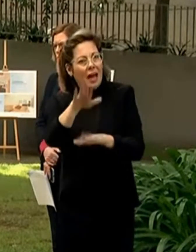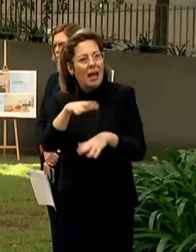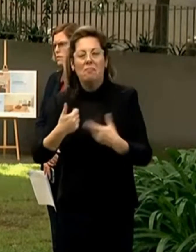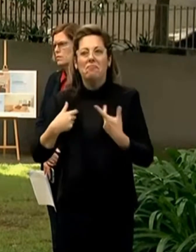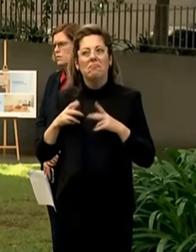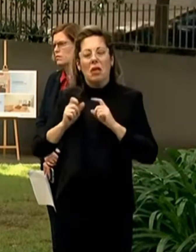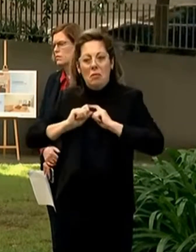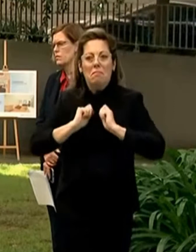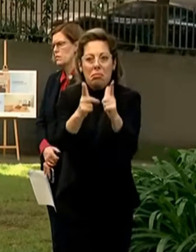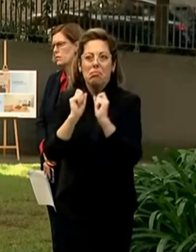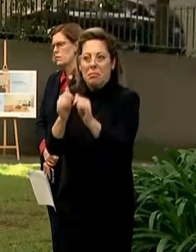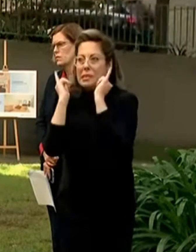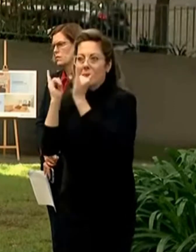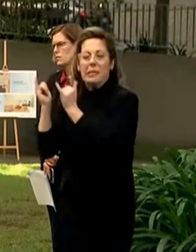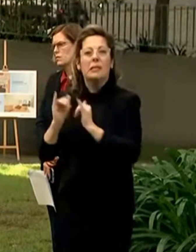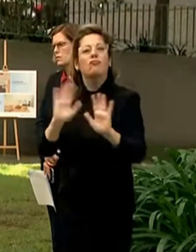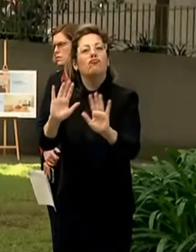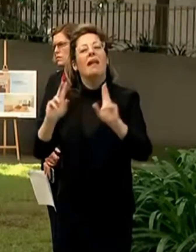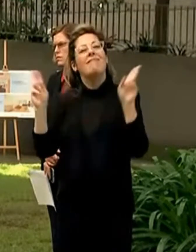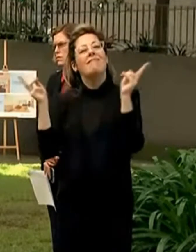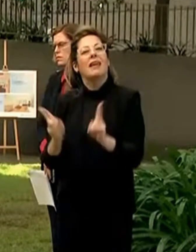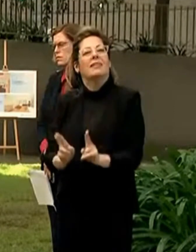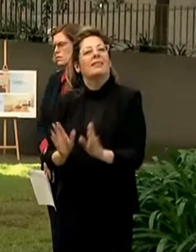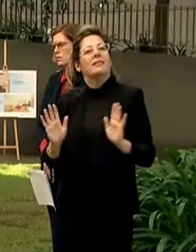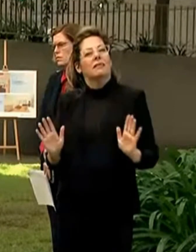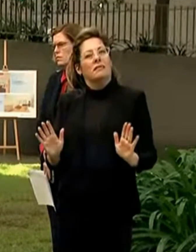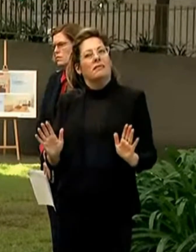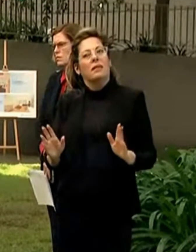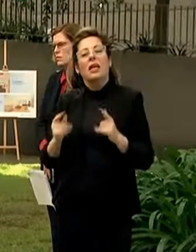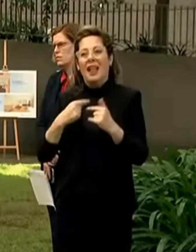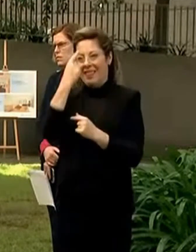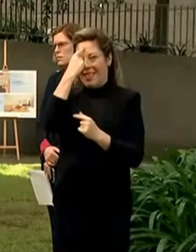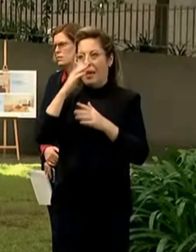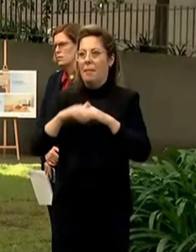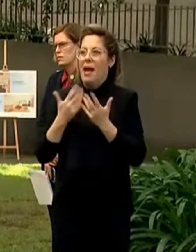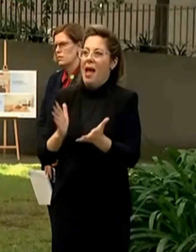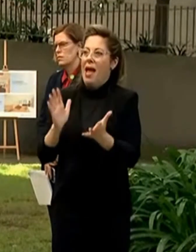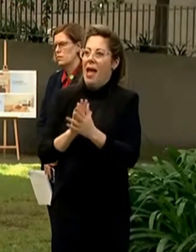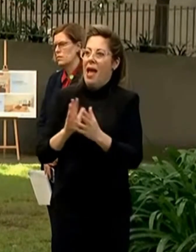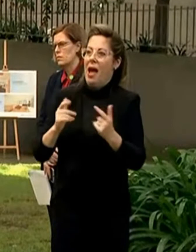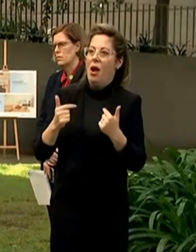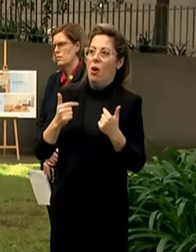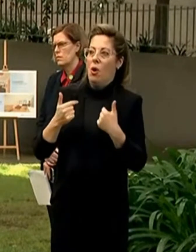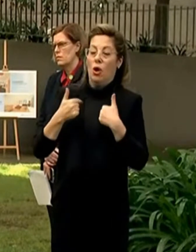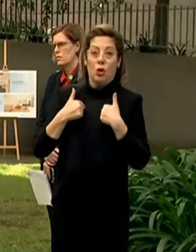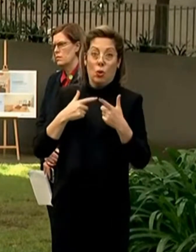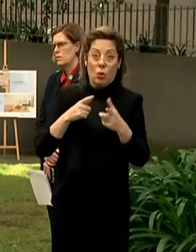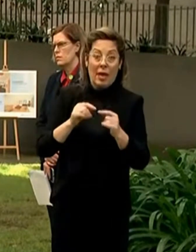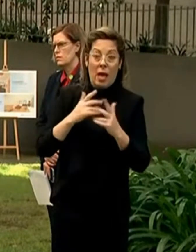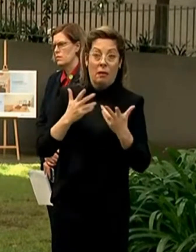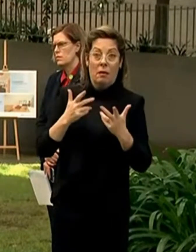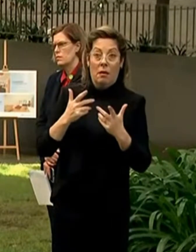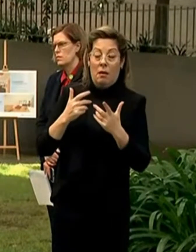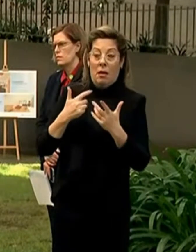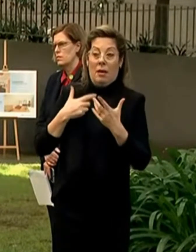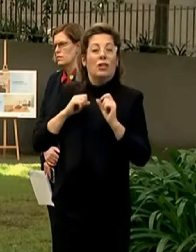mobility means considering what you should be doing or what you can be doing to reduce the risk of the virus spreading, either by you unintentionally giving it to others or